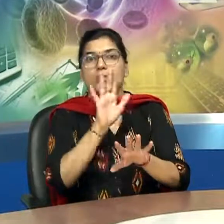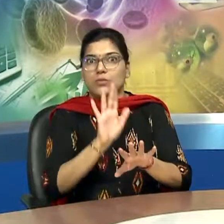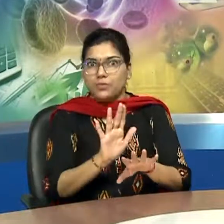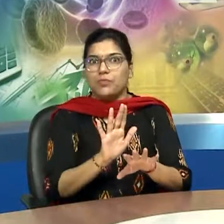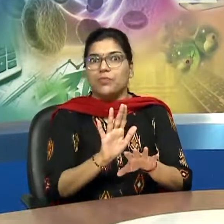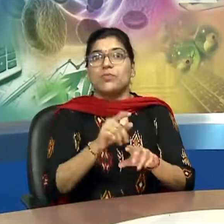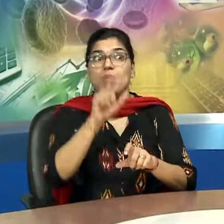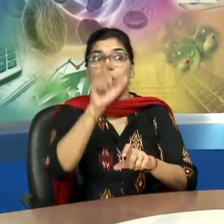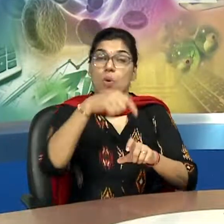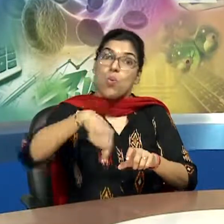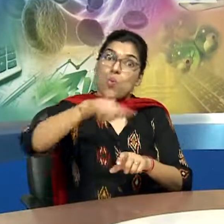really catching,